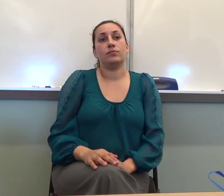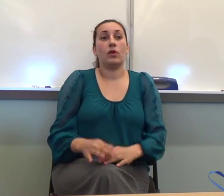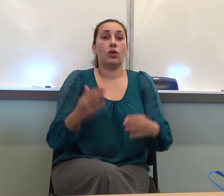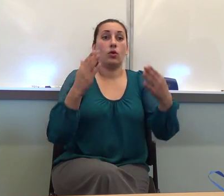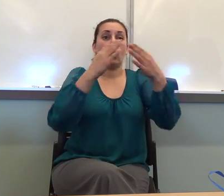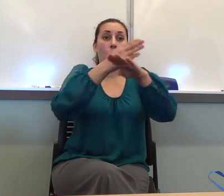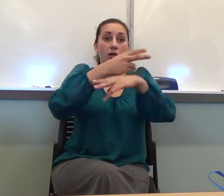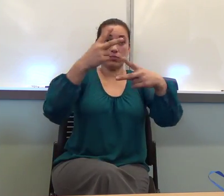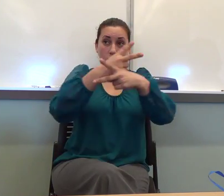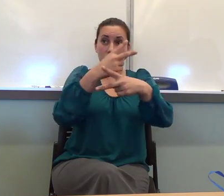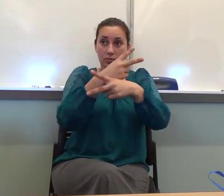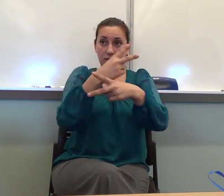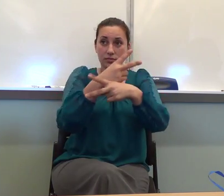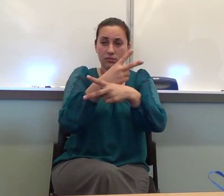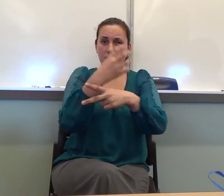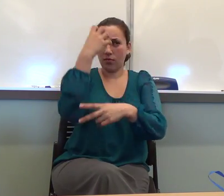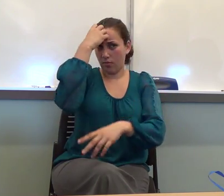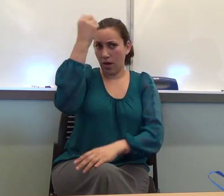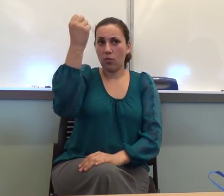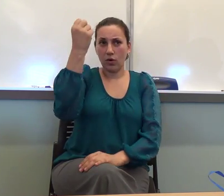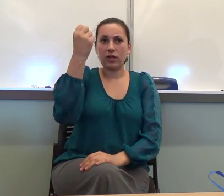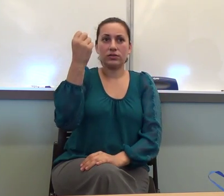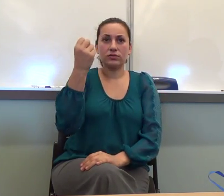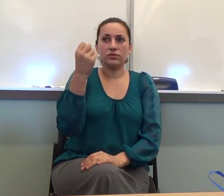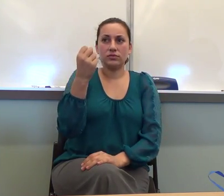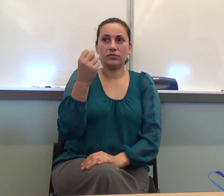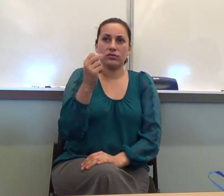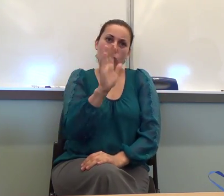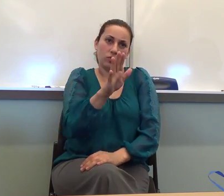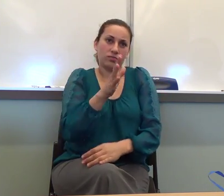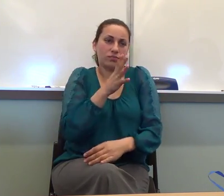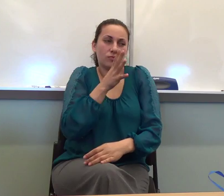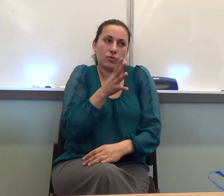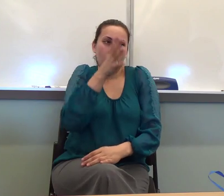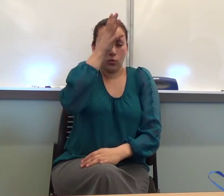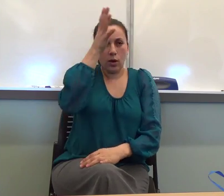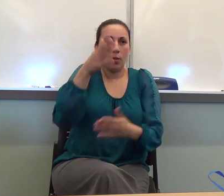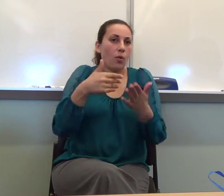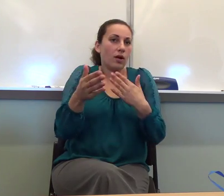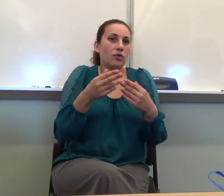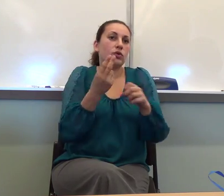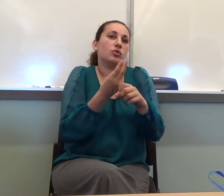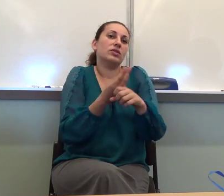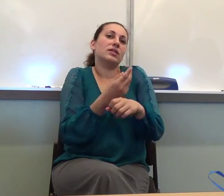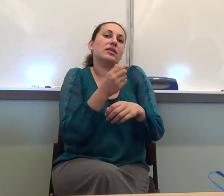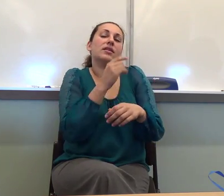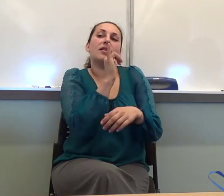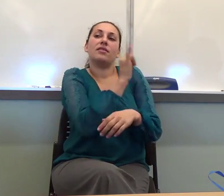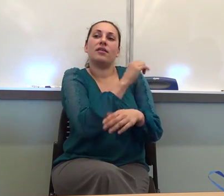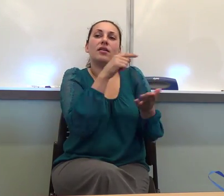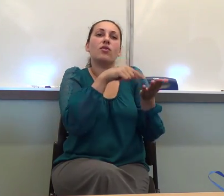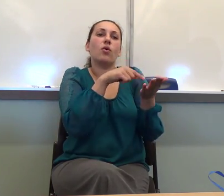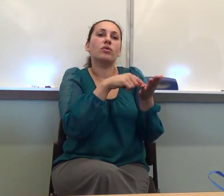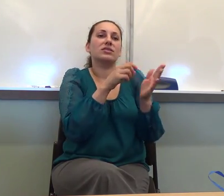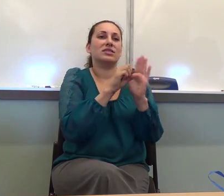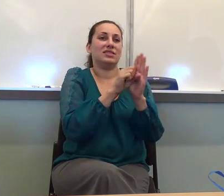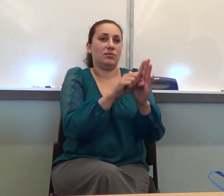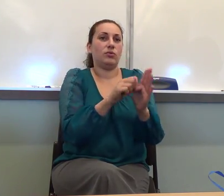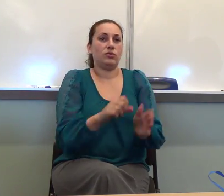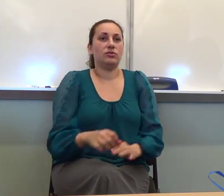multiplication is memorized or was memorized by them using this structure in the following way. These two